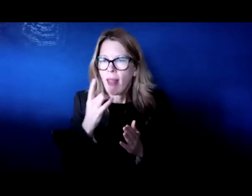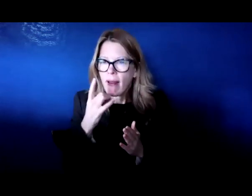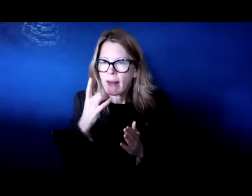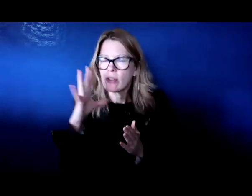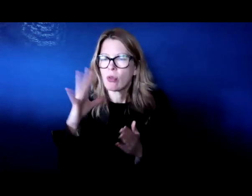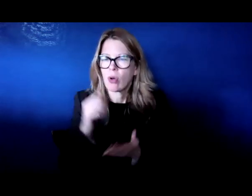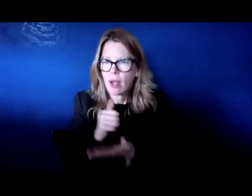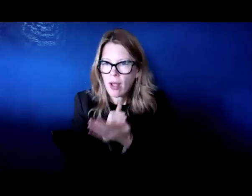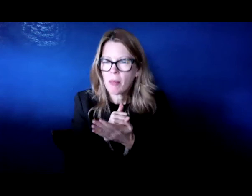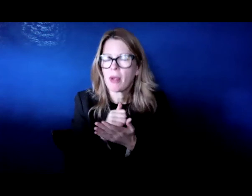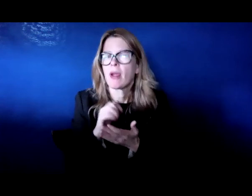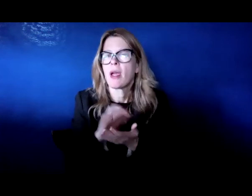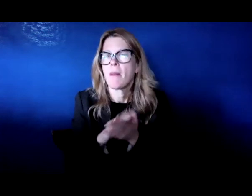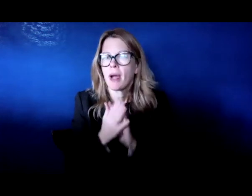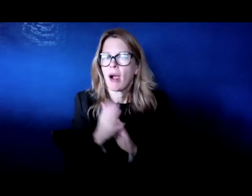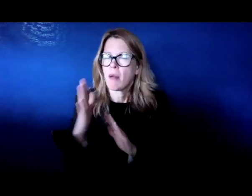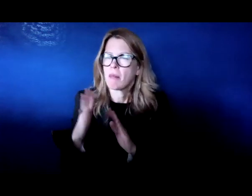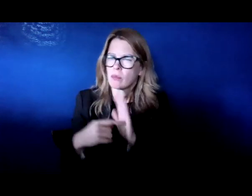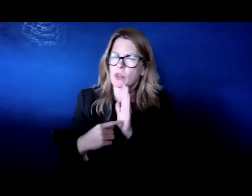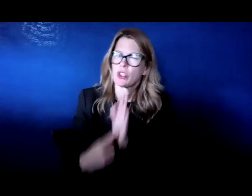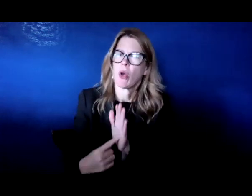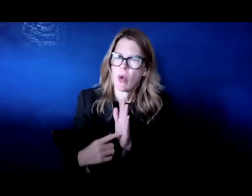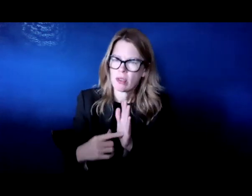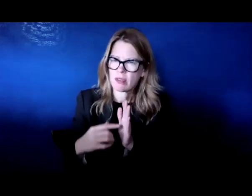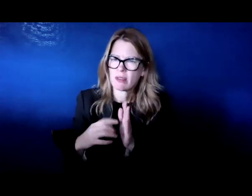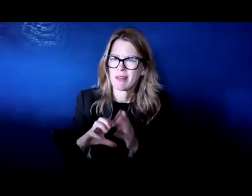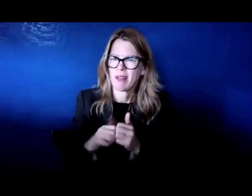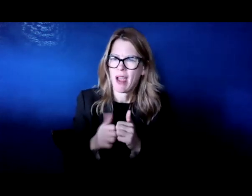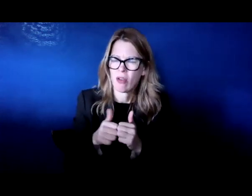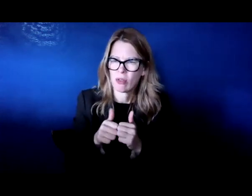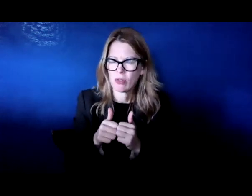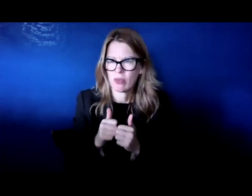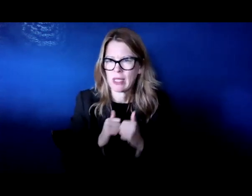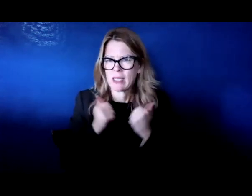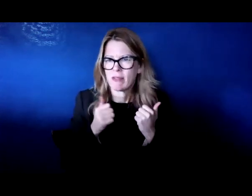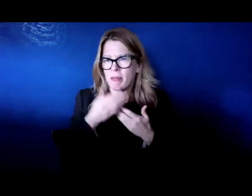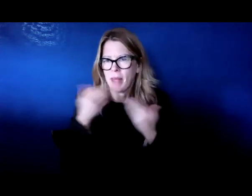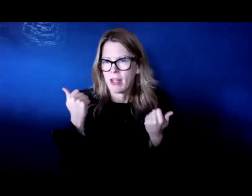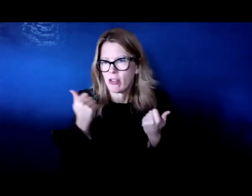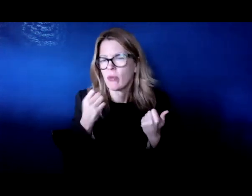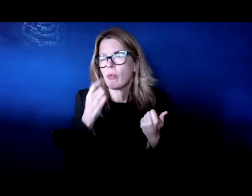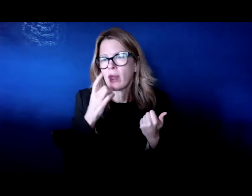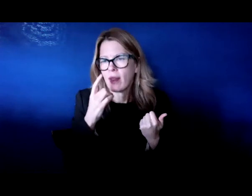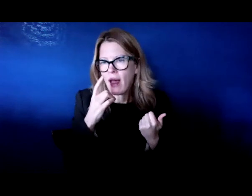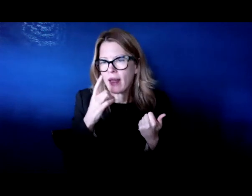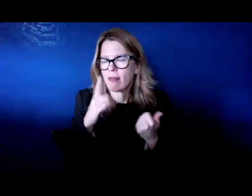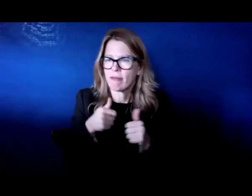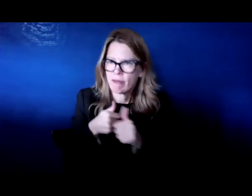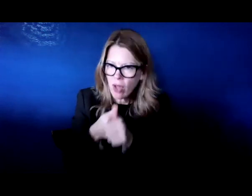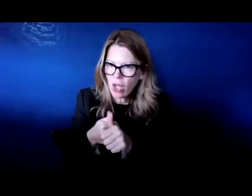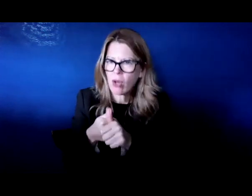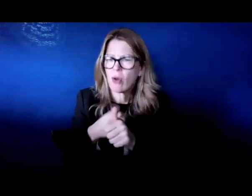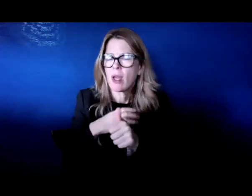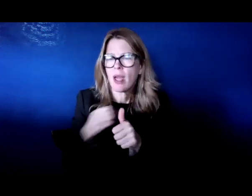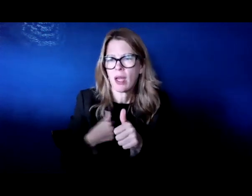Lord, be the light before us. Be the light in our hearts. Be the light that we see in all